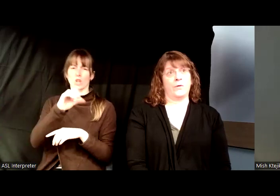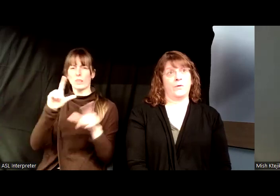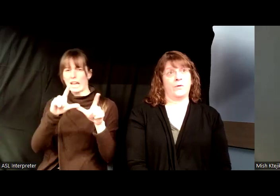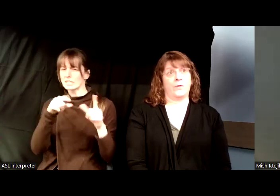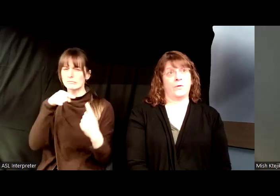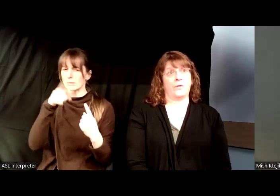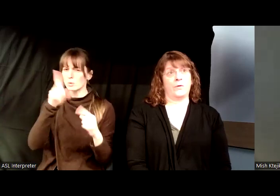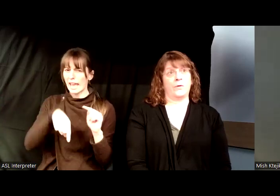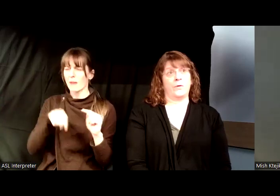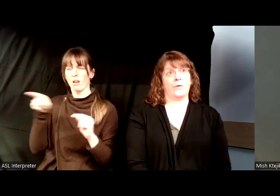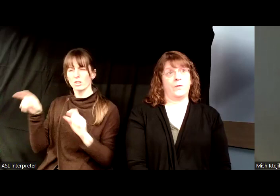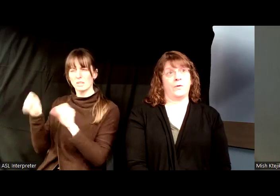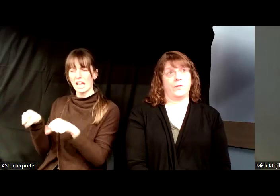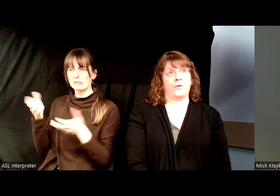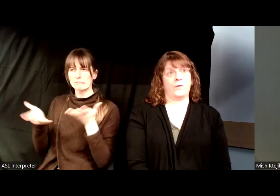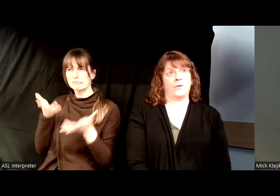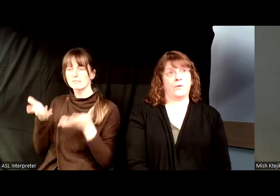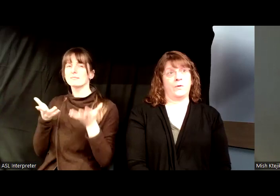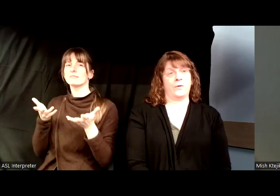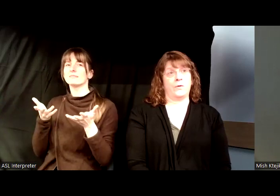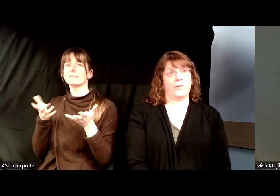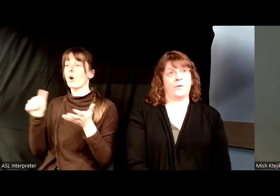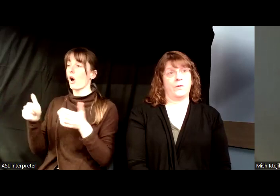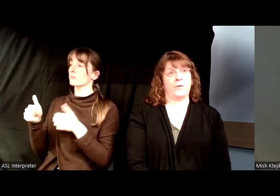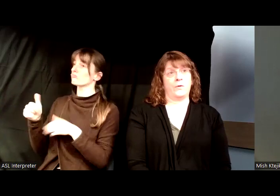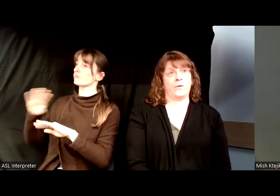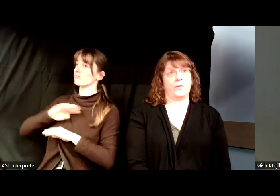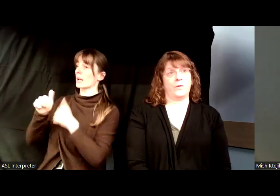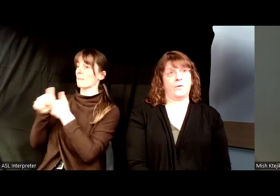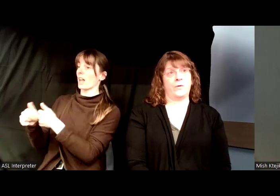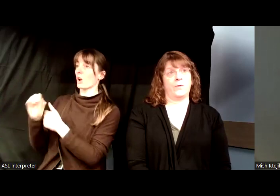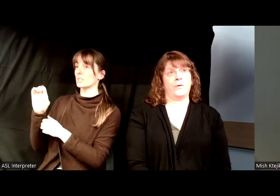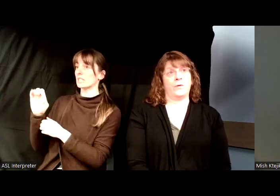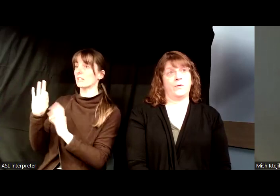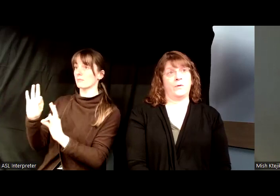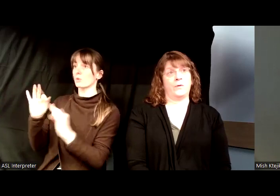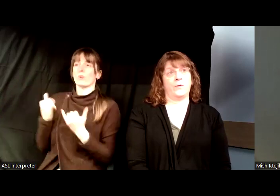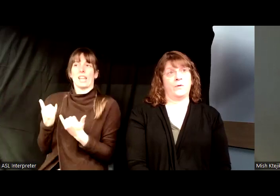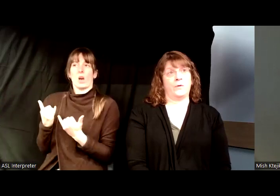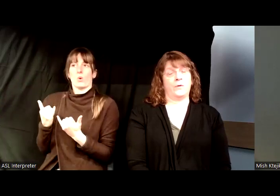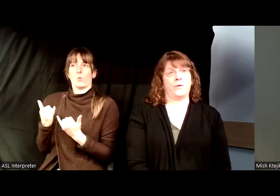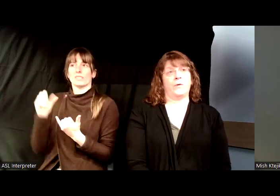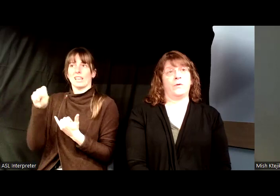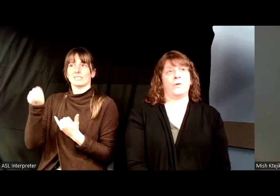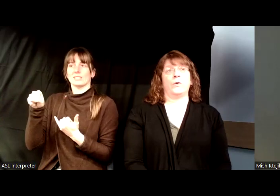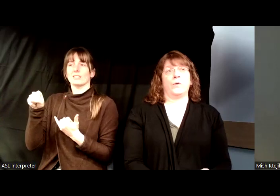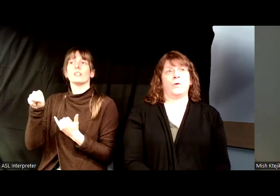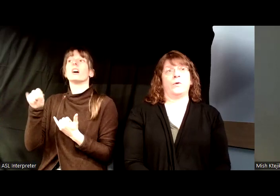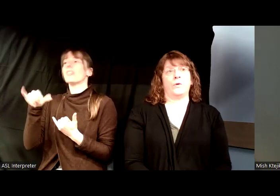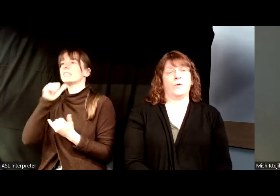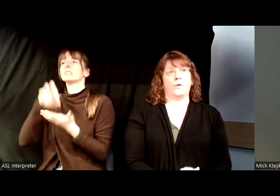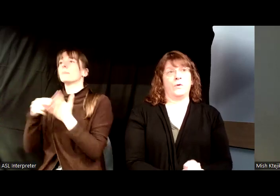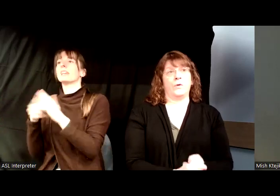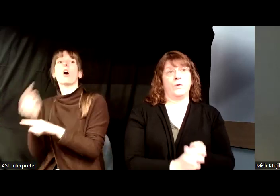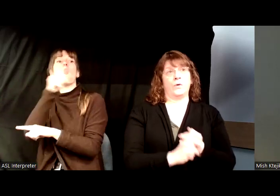are 2 different things. So just because you would be in compliance with ODE's rules at this time doesn't necessarily mean that you